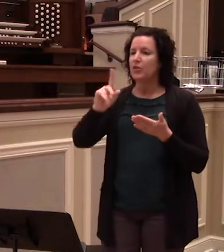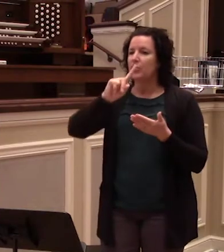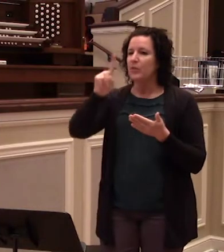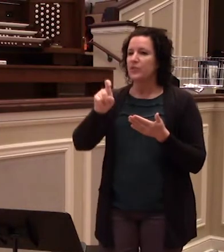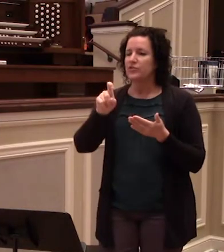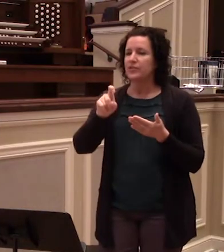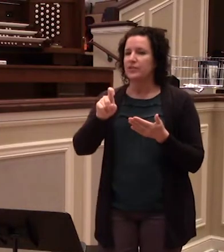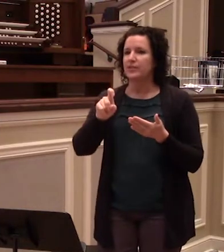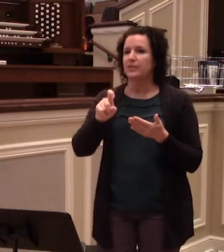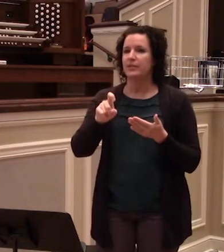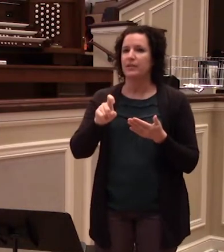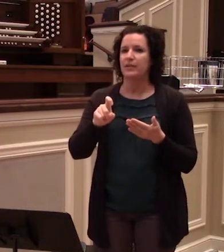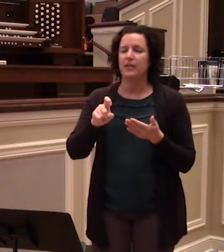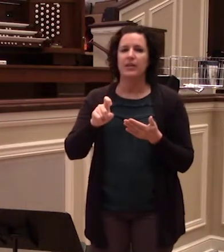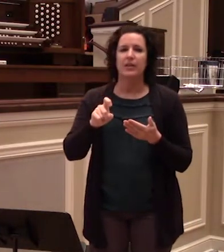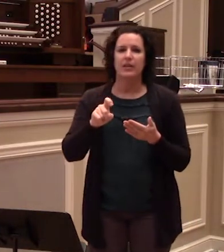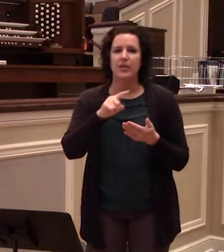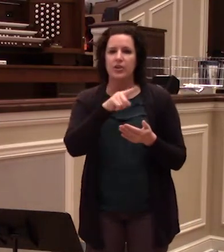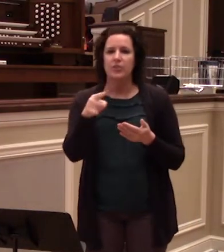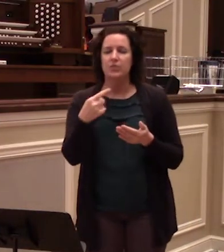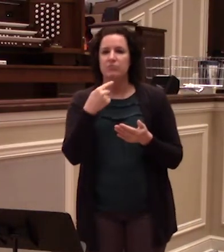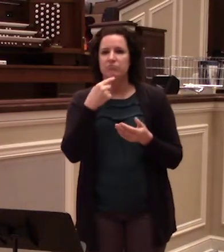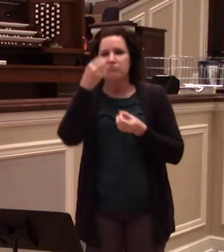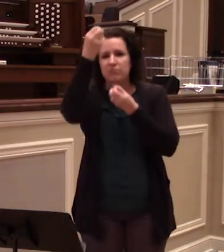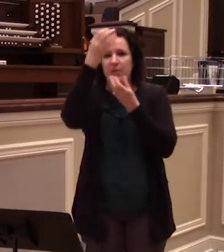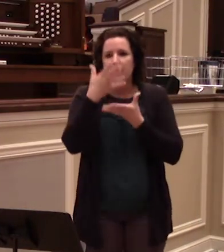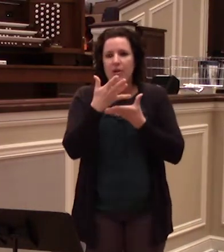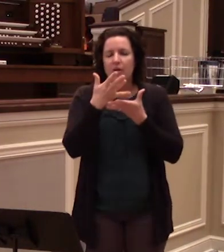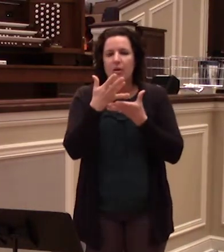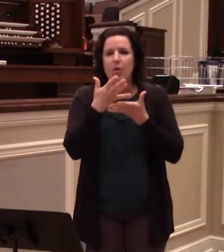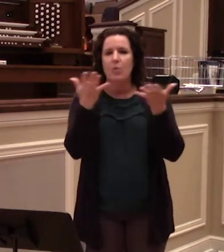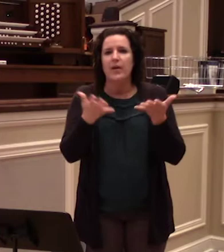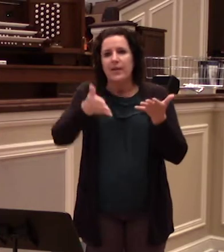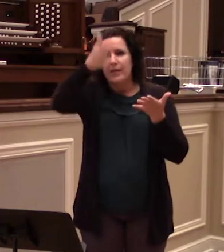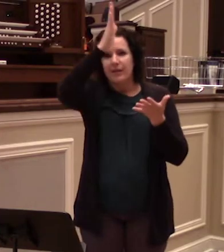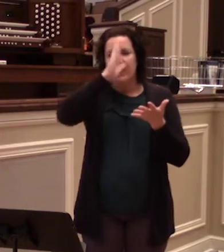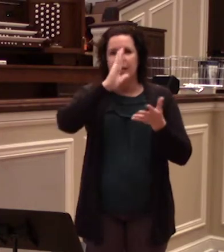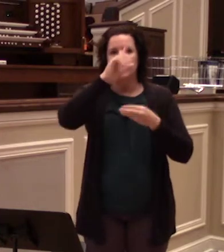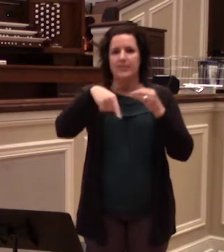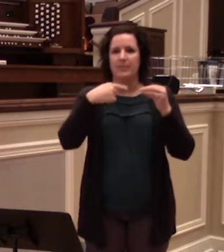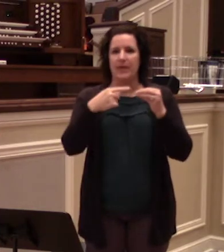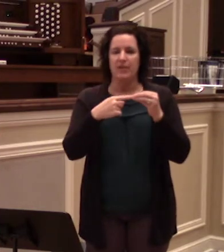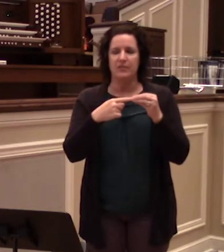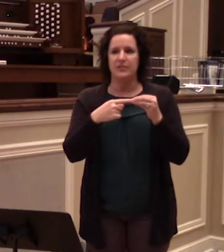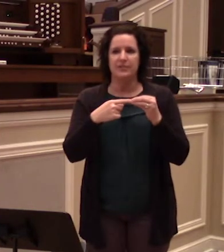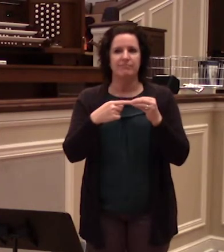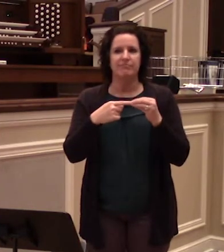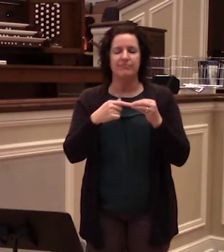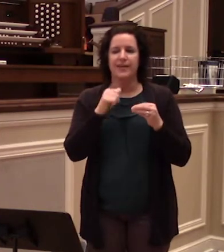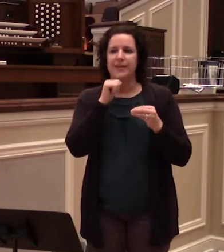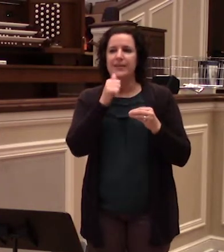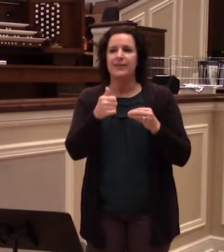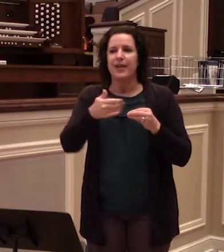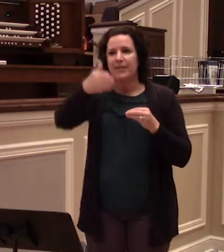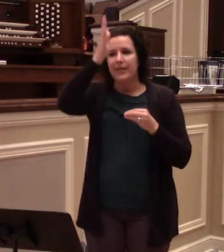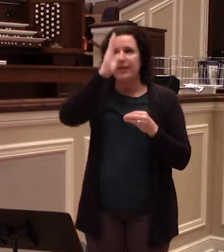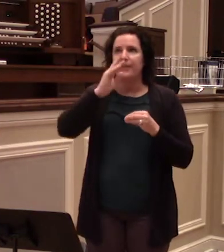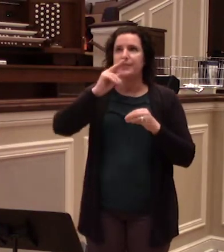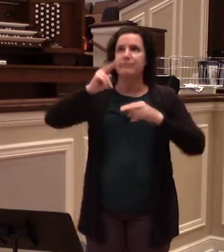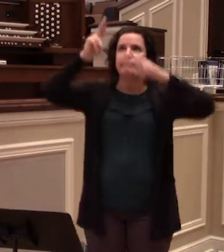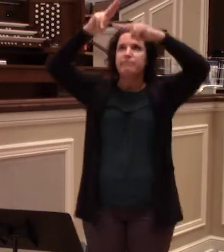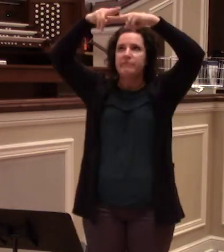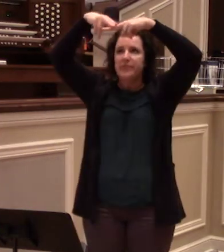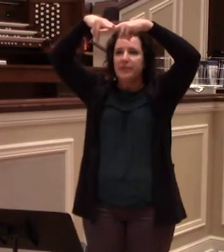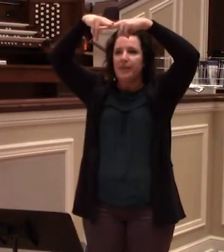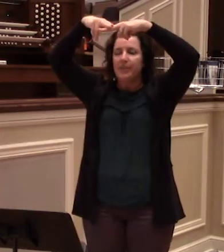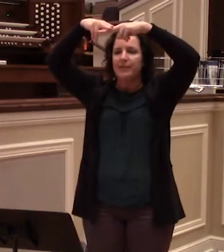there anyone who can tell me what God is all about? These highfalutin theological ideas, is there anyone who can tell me